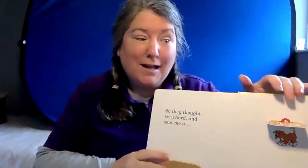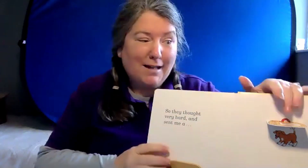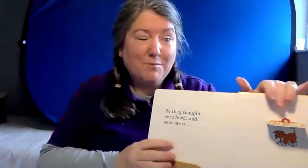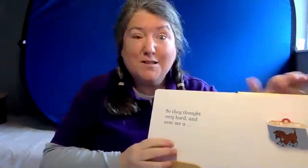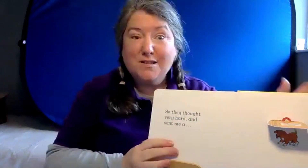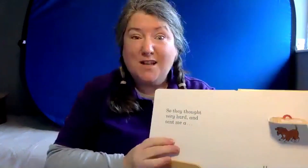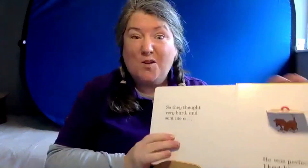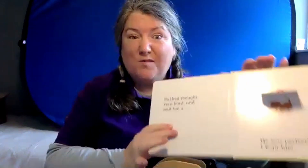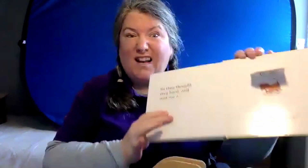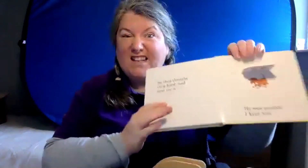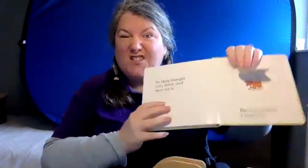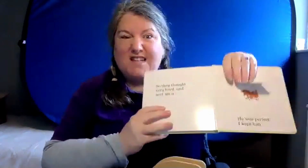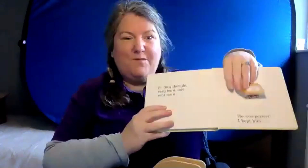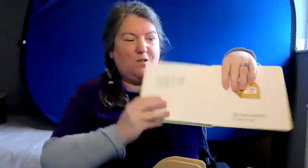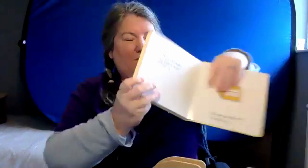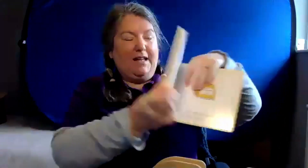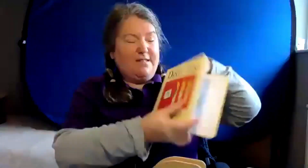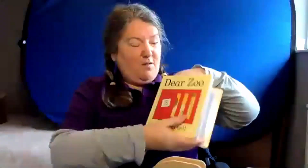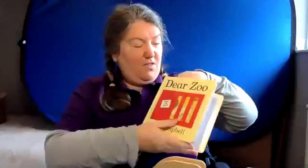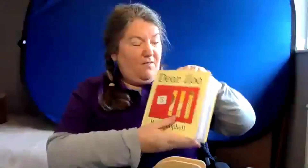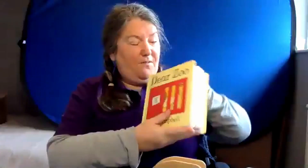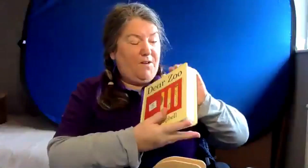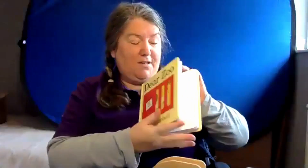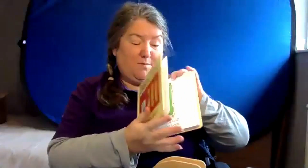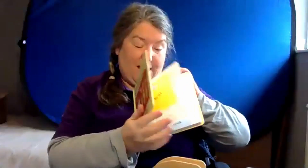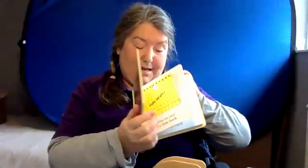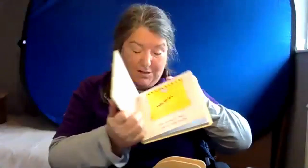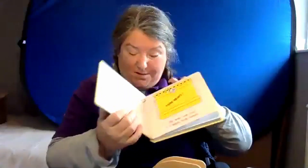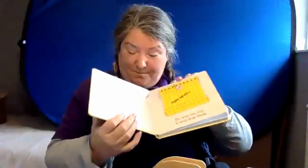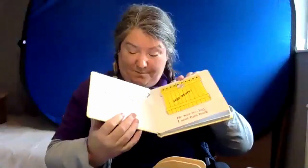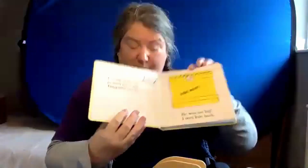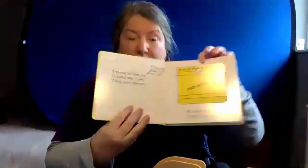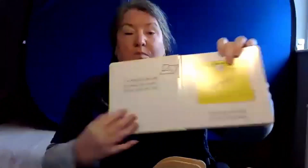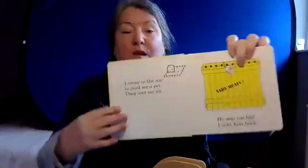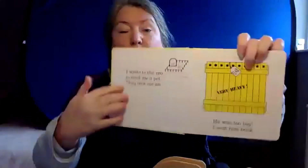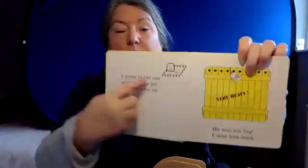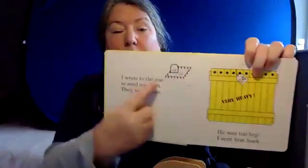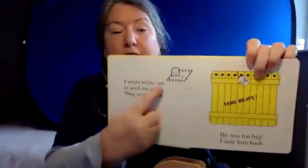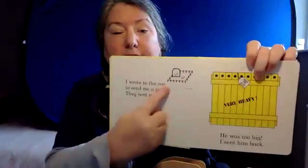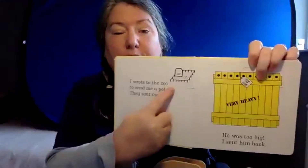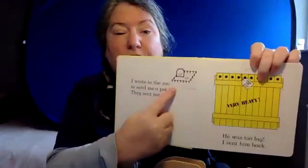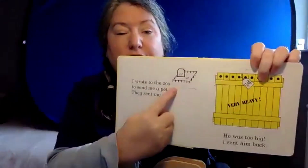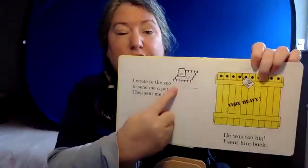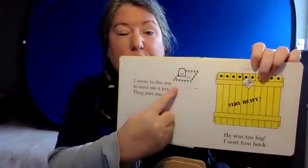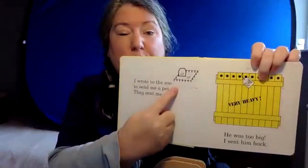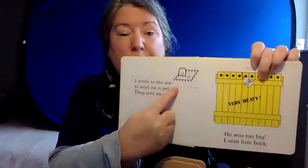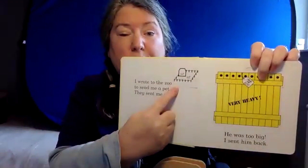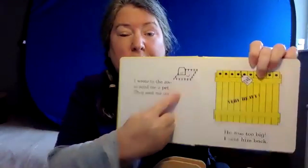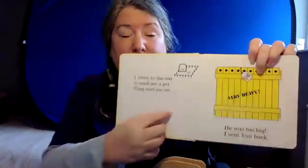Okay, so let's just have a look at that. So on the first page, we've got a symbol for zoo. So we've